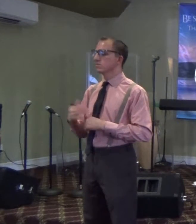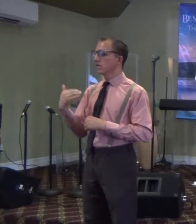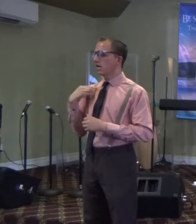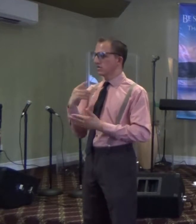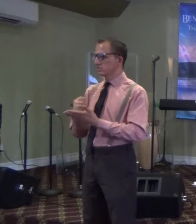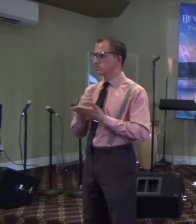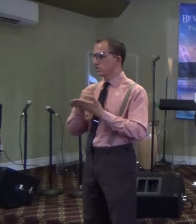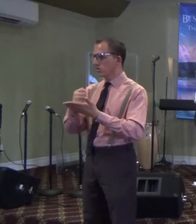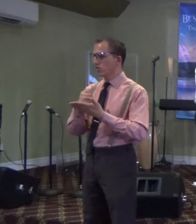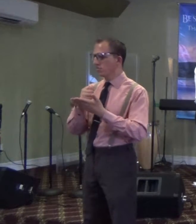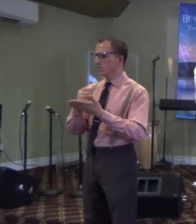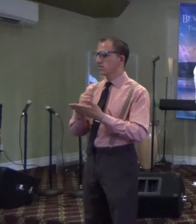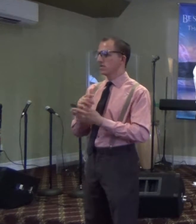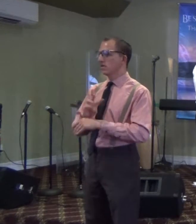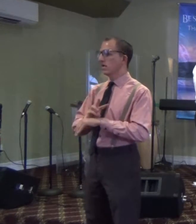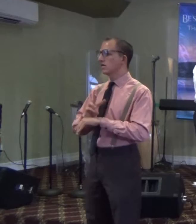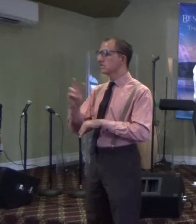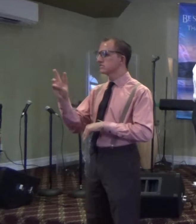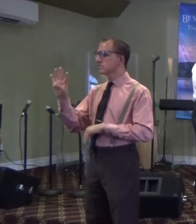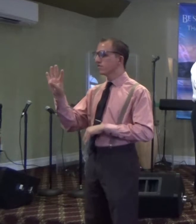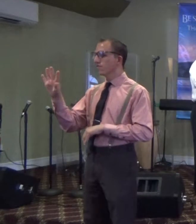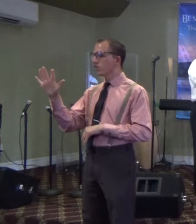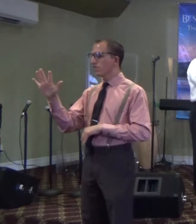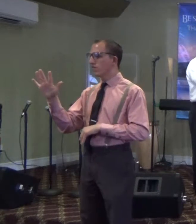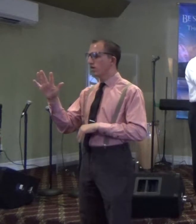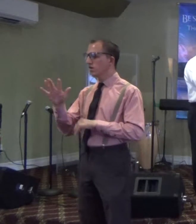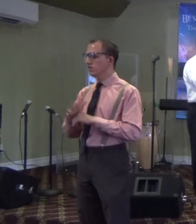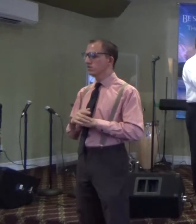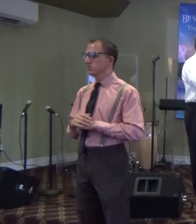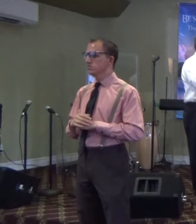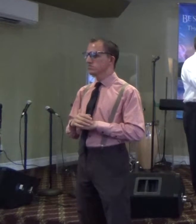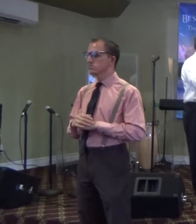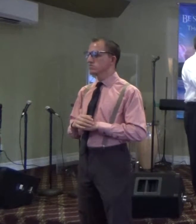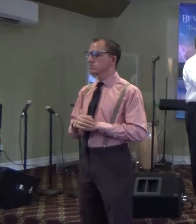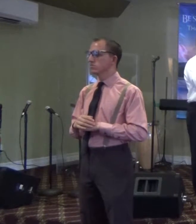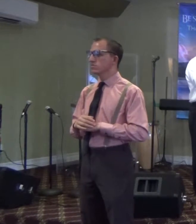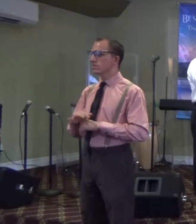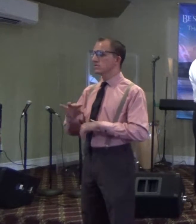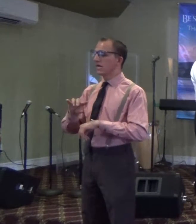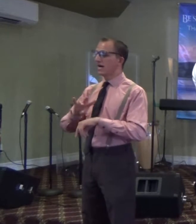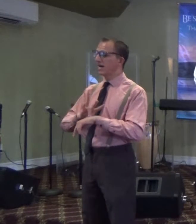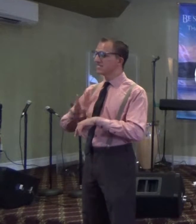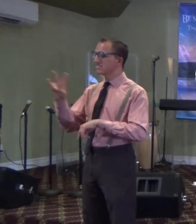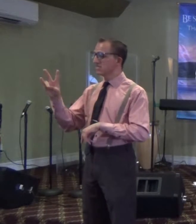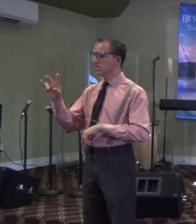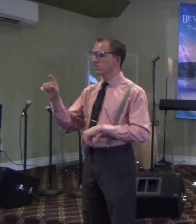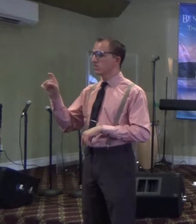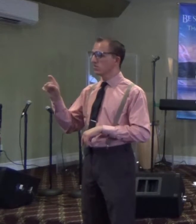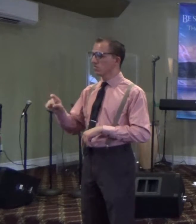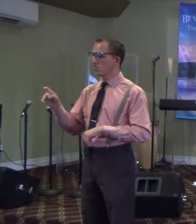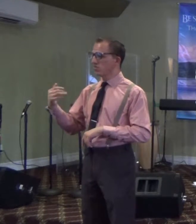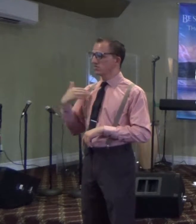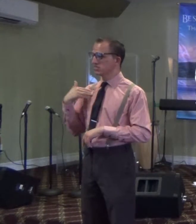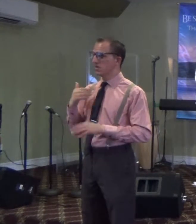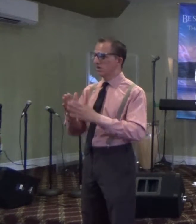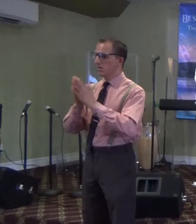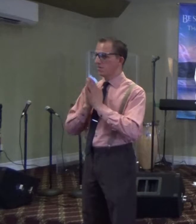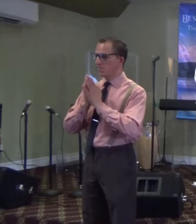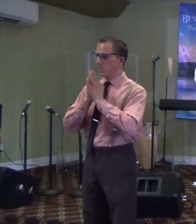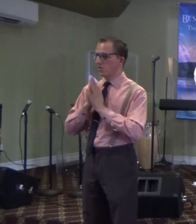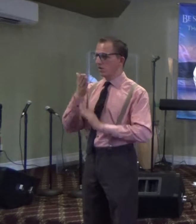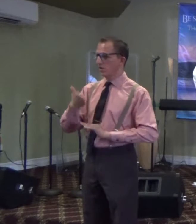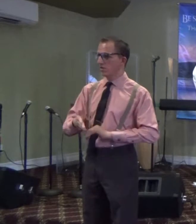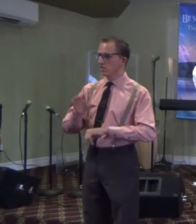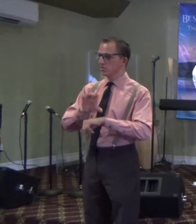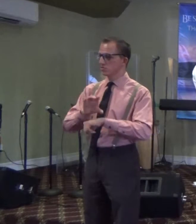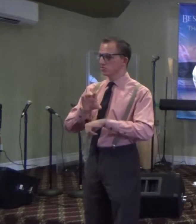therapy. salía como a las 6:45. She Yo was estaba around yéndome 6:45, porque a las 7 I was teníamos there oración en el pueblo. quickly because we had prayer